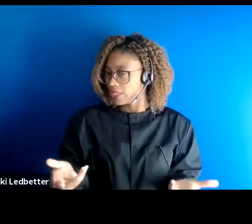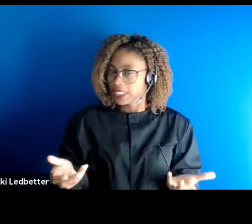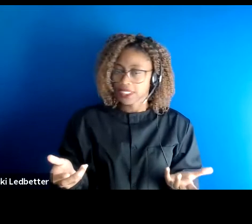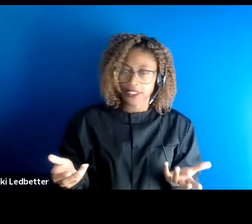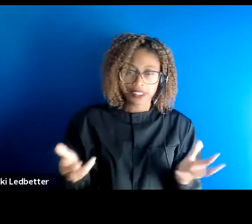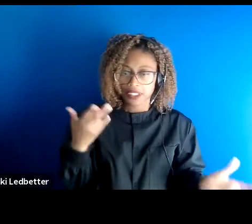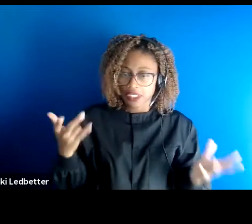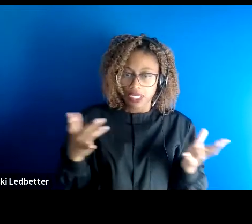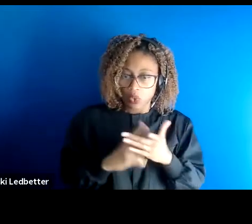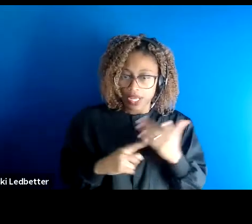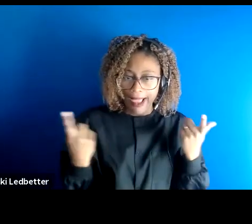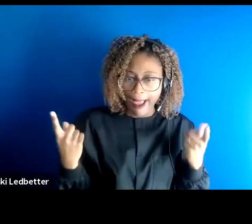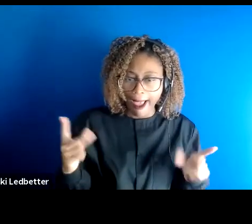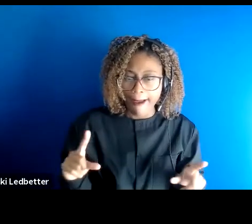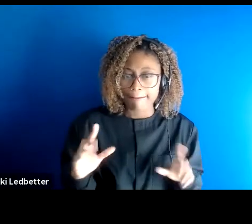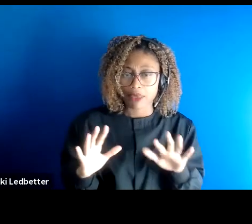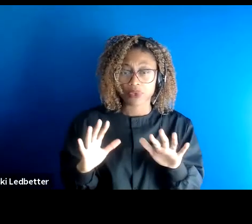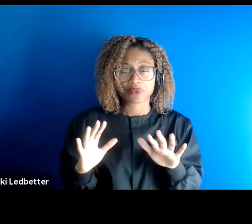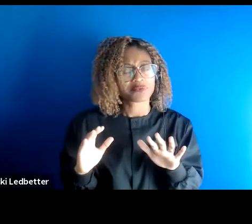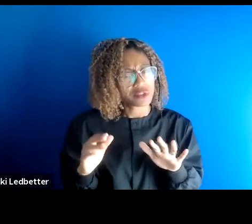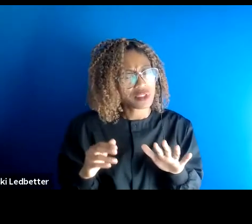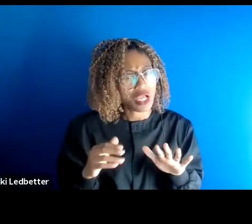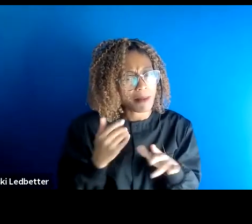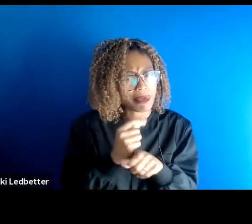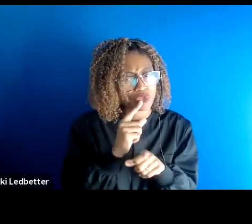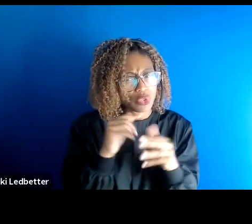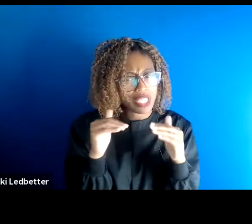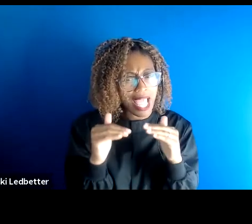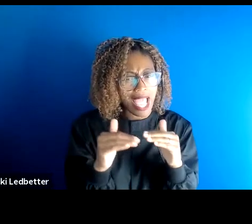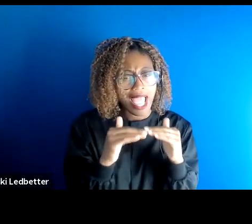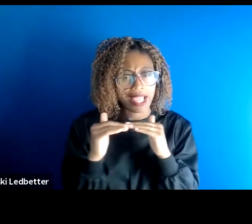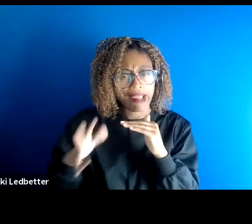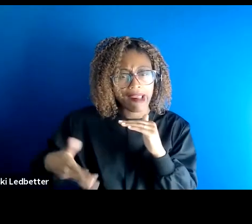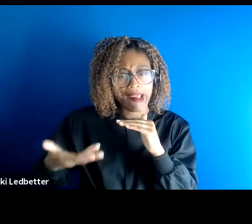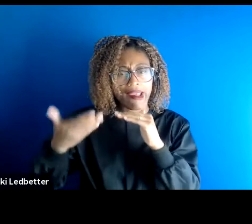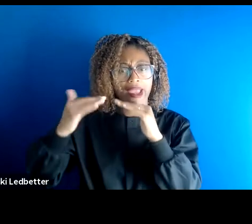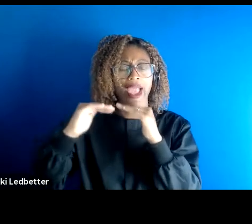actually, make sure that there was equity, which we'll get to in a second,